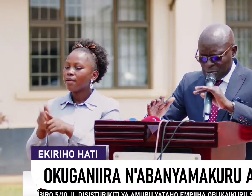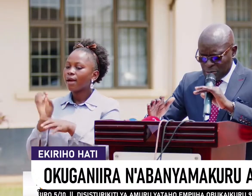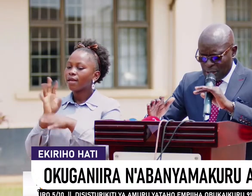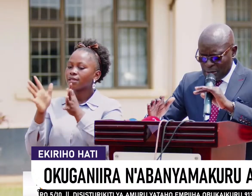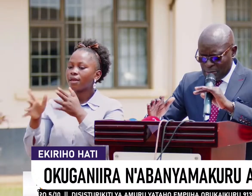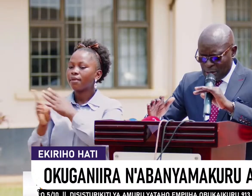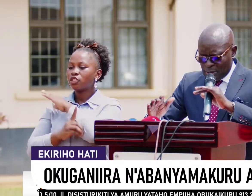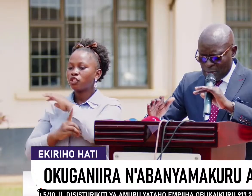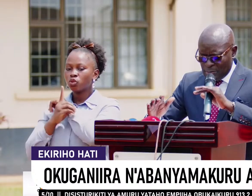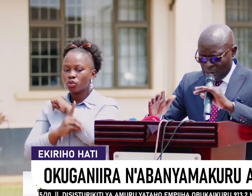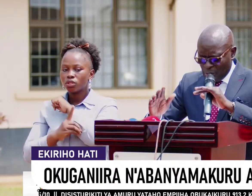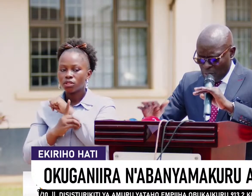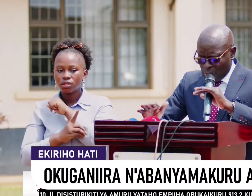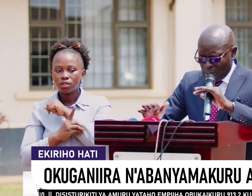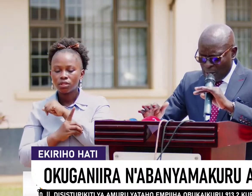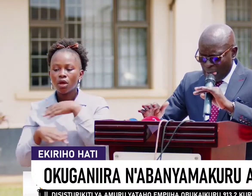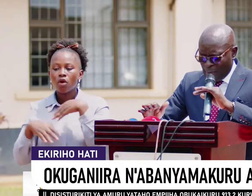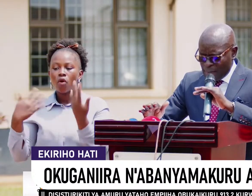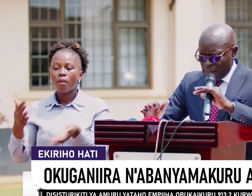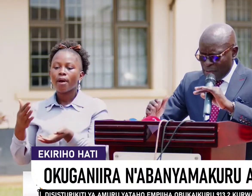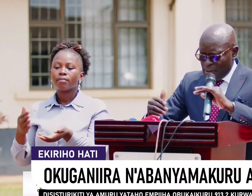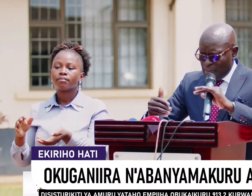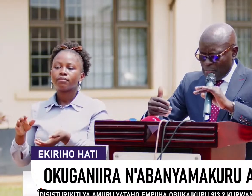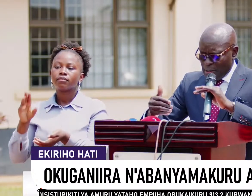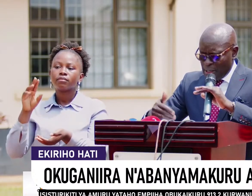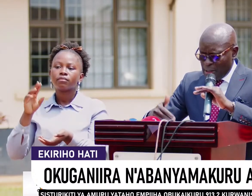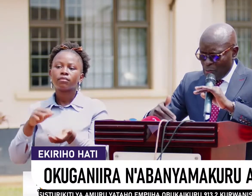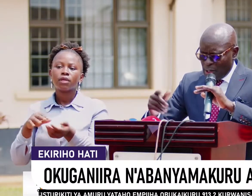ba district begombolola